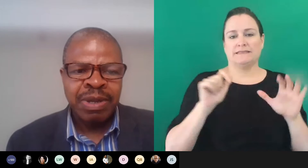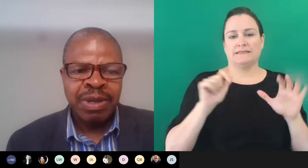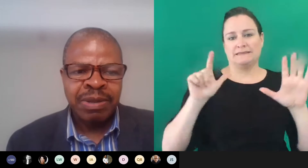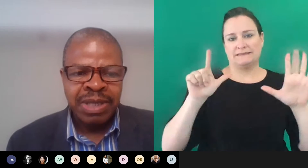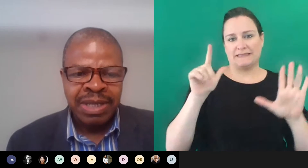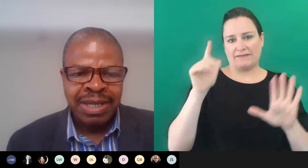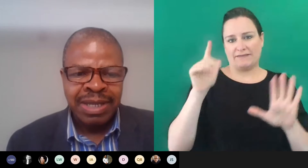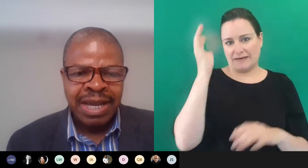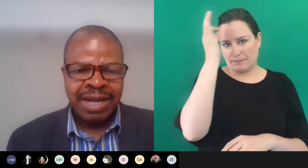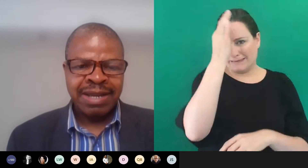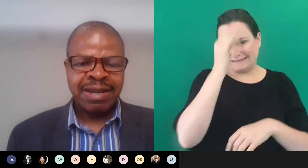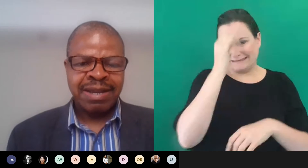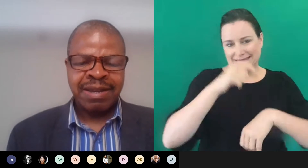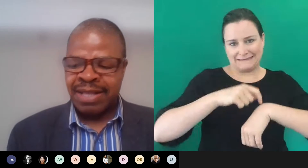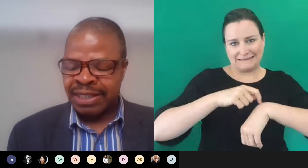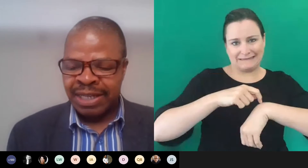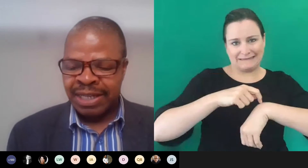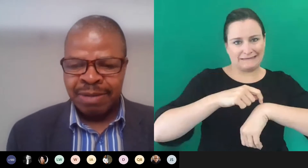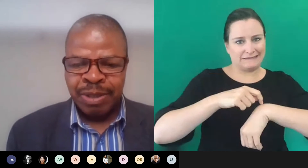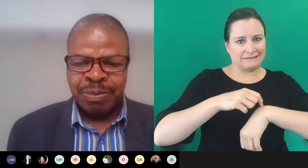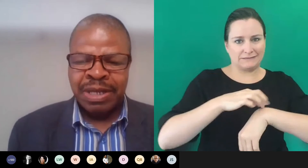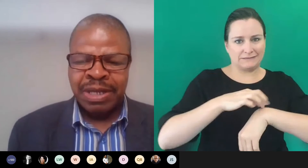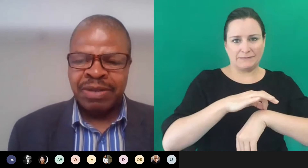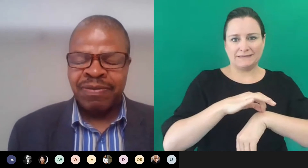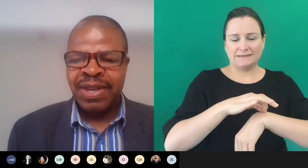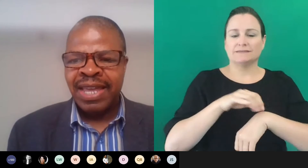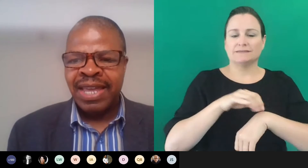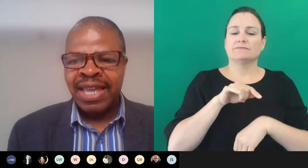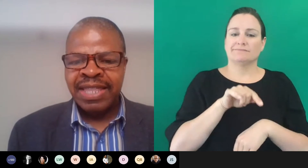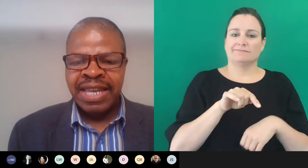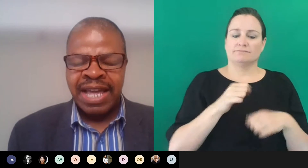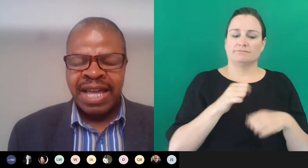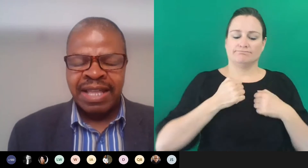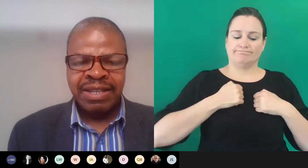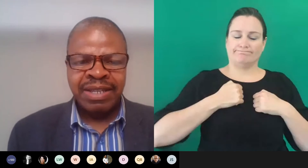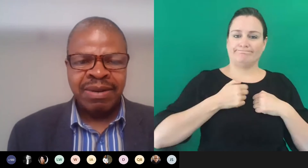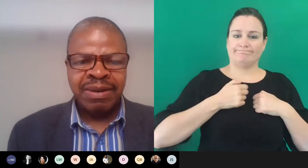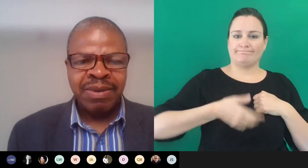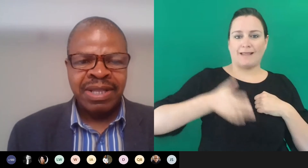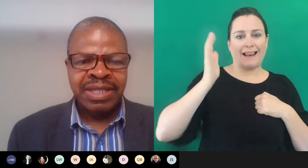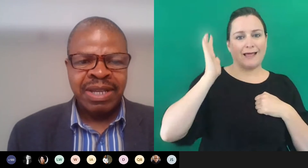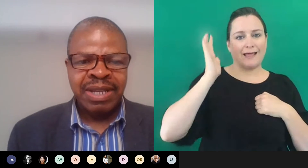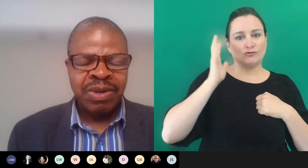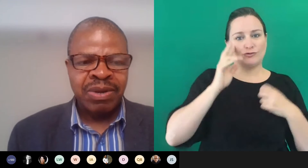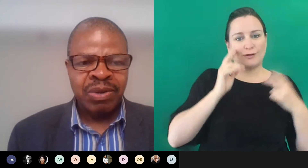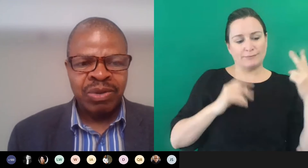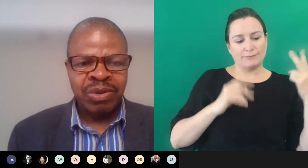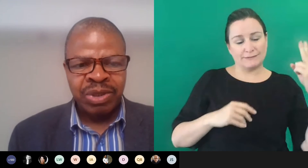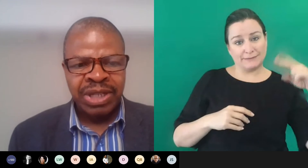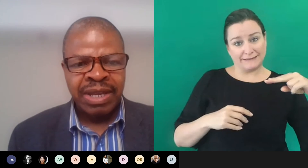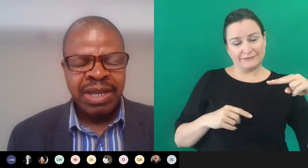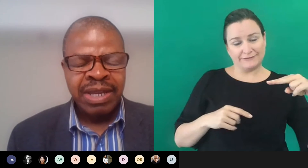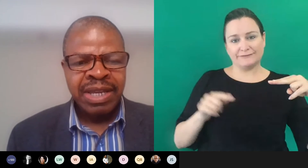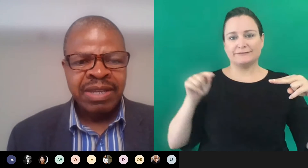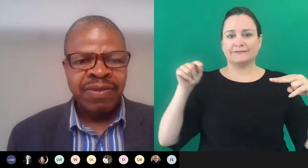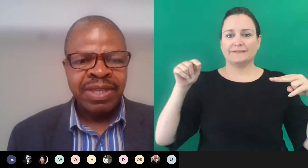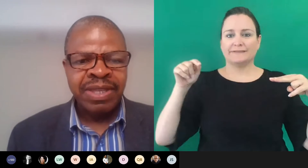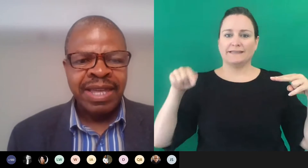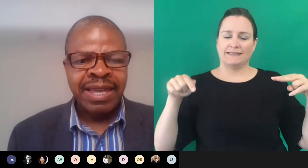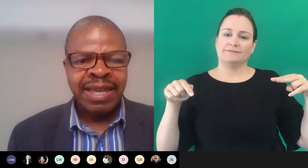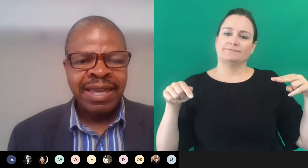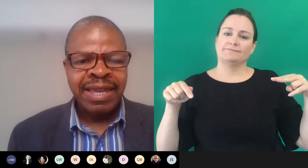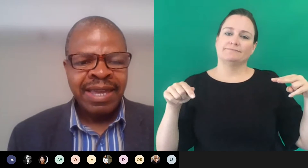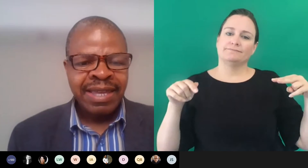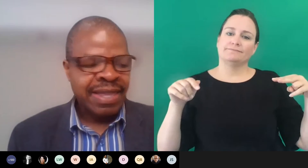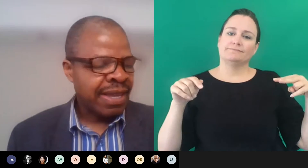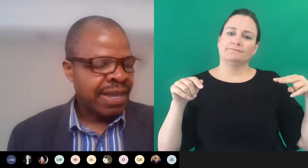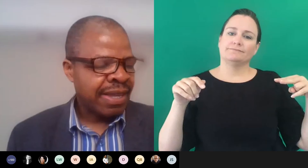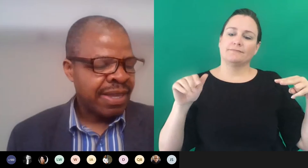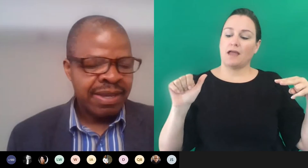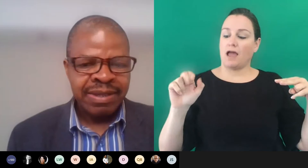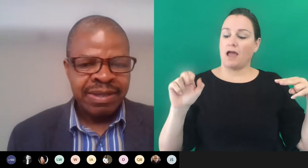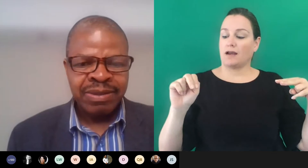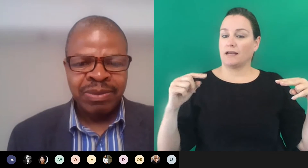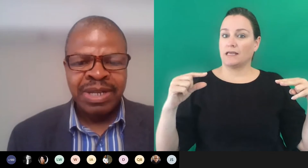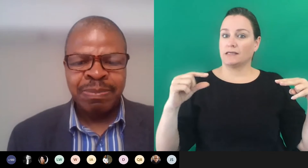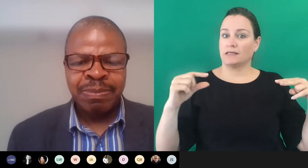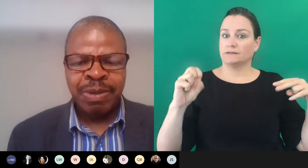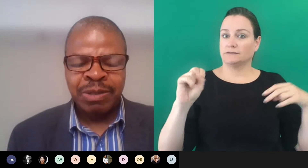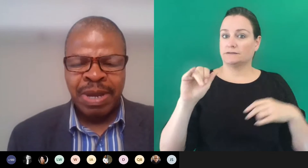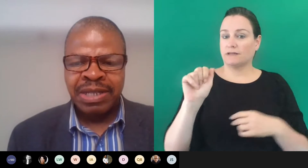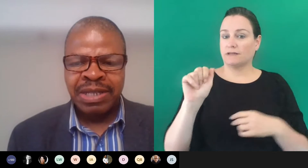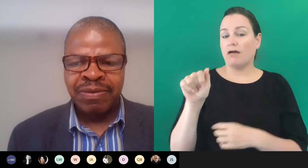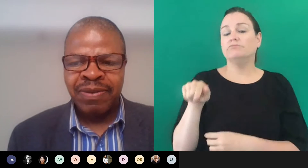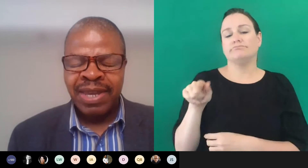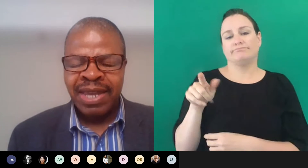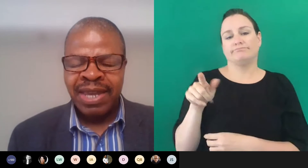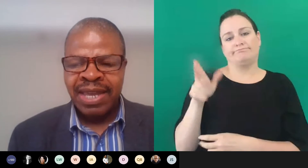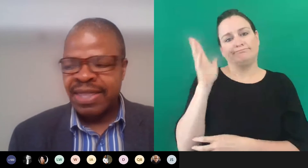student lecturer perspective, and then Alyssa will also share, giving the